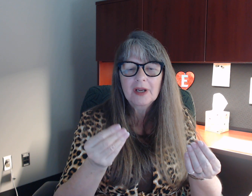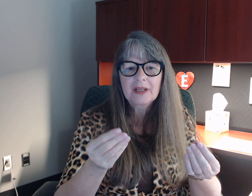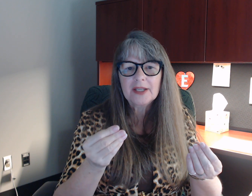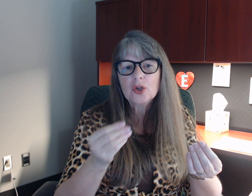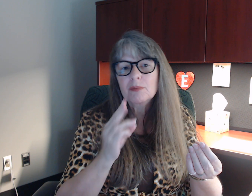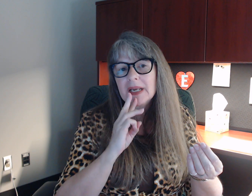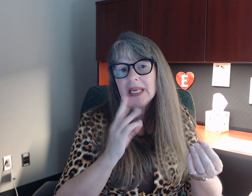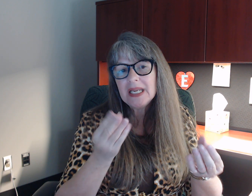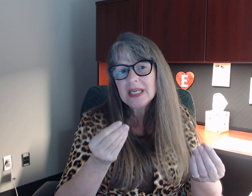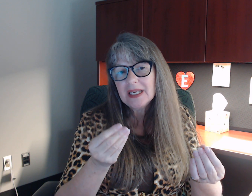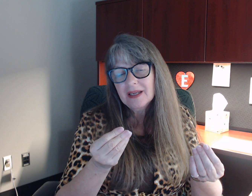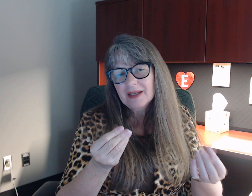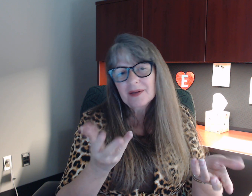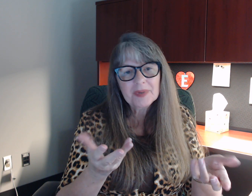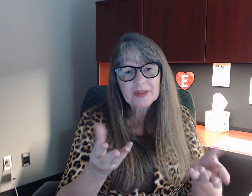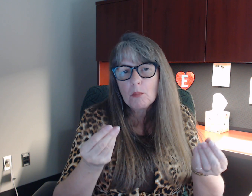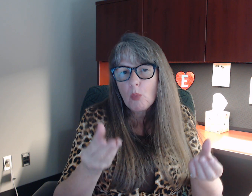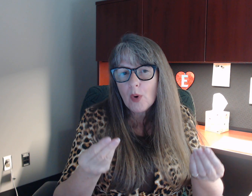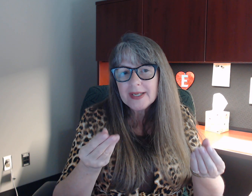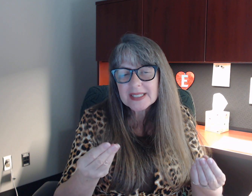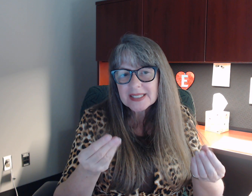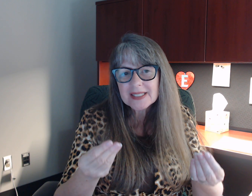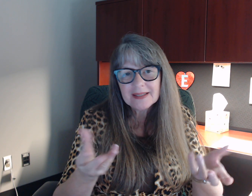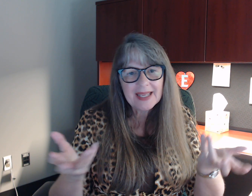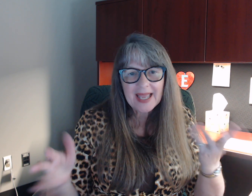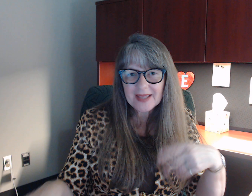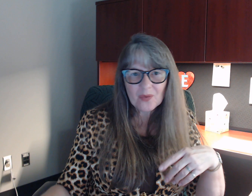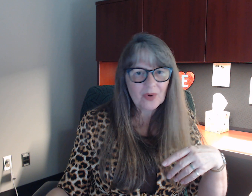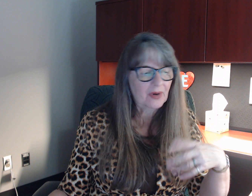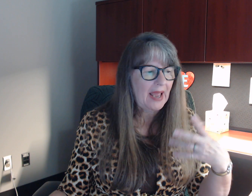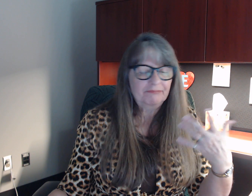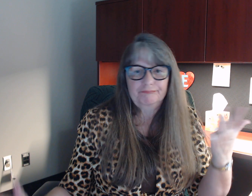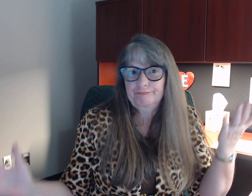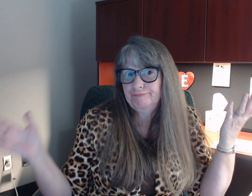like humidity, but moist. They hate that word.